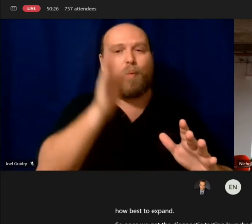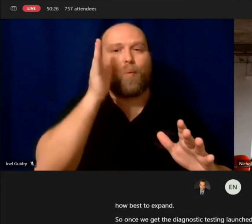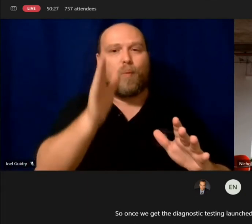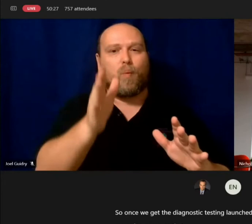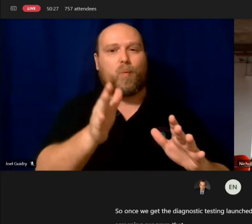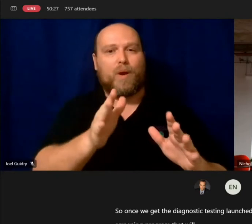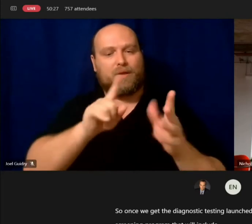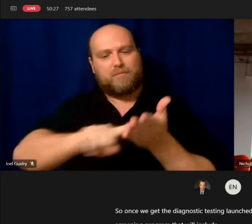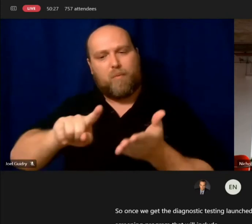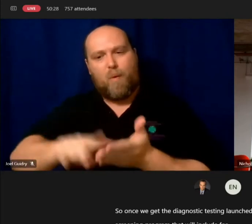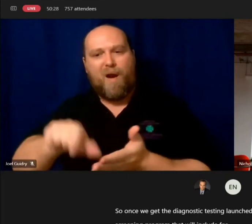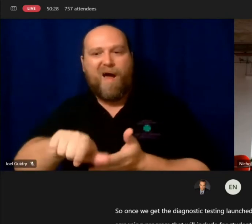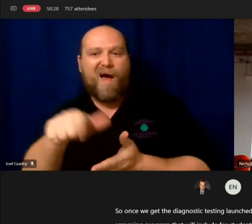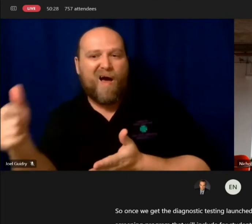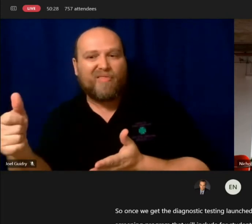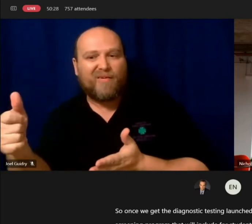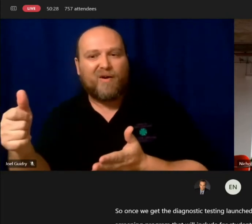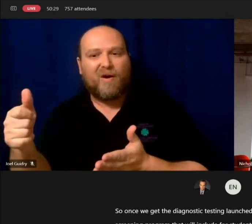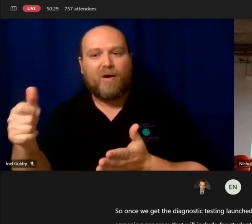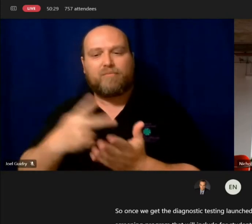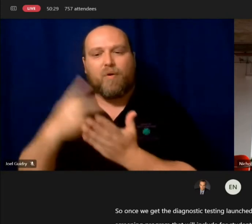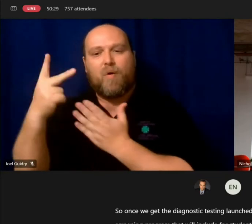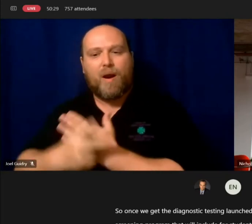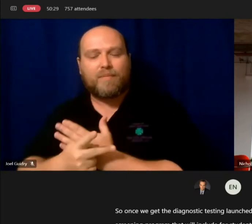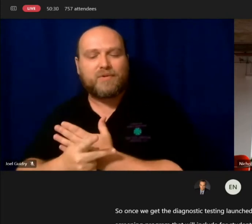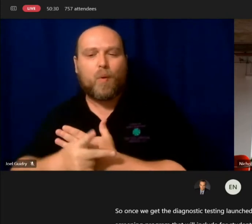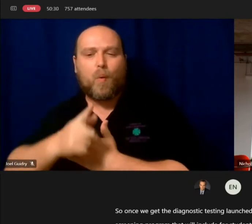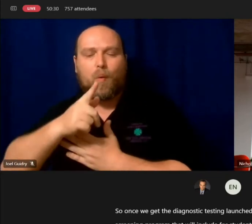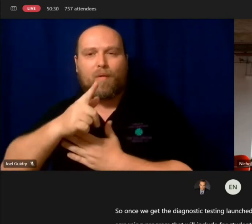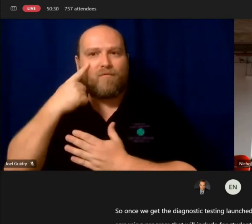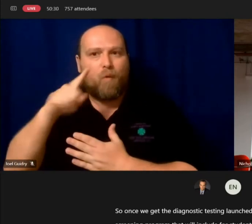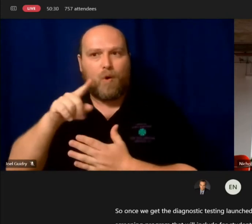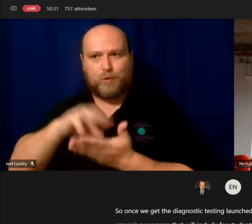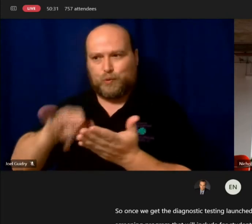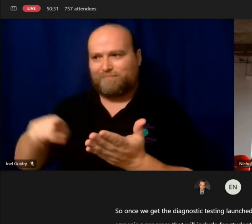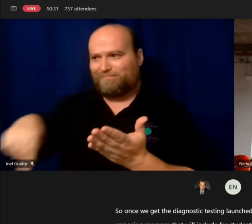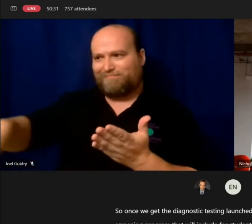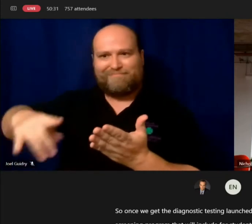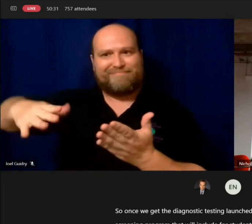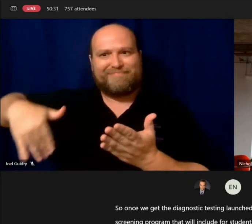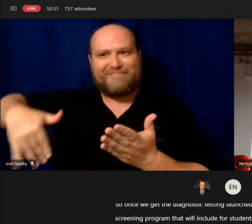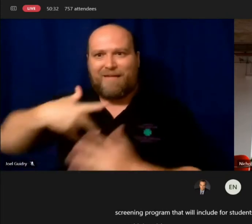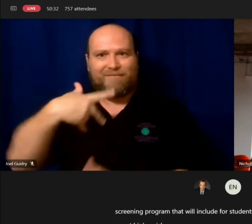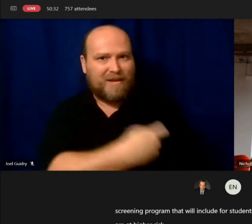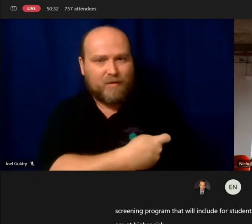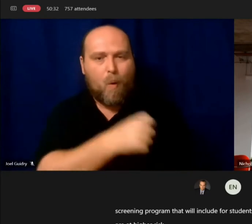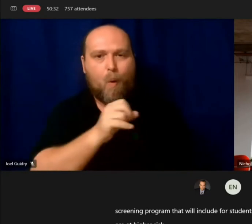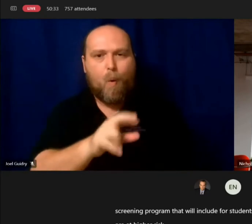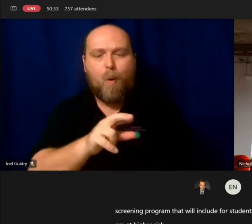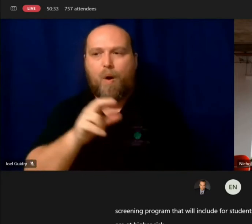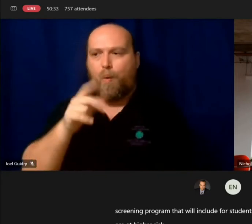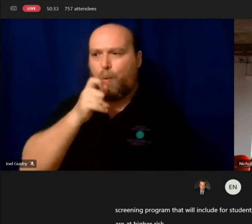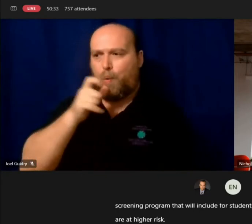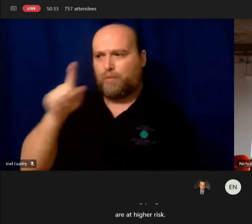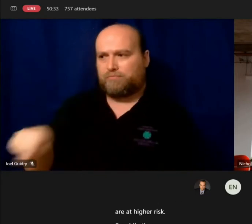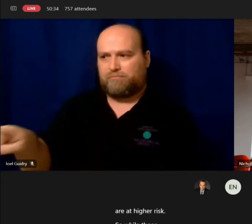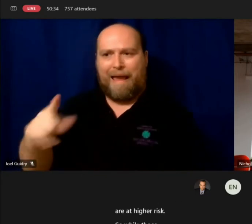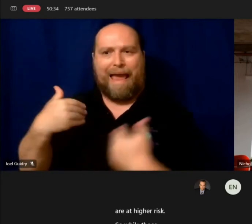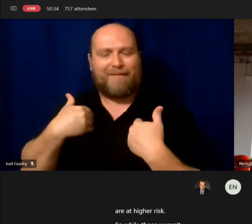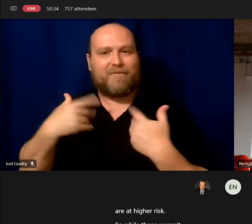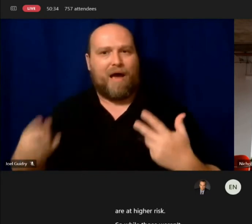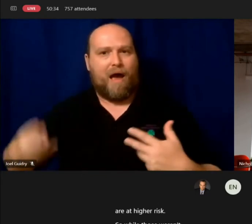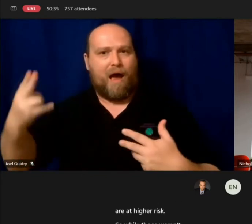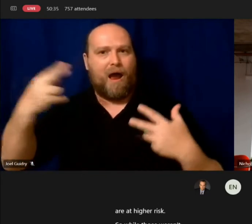who aren't yet vaccinated or who are at higher risk. So while those weren't all the strategies, I